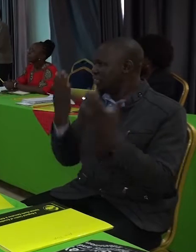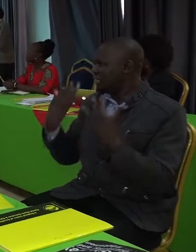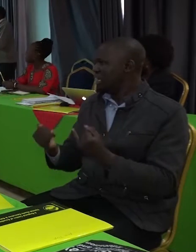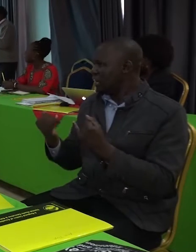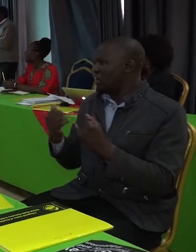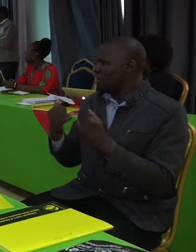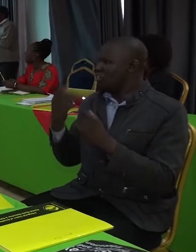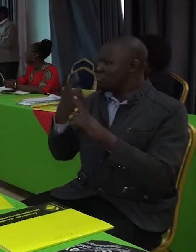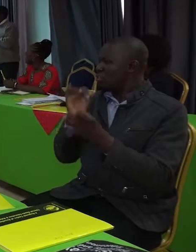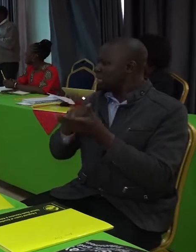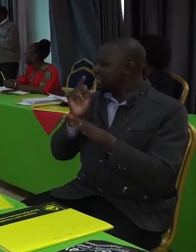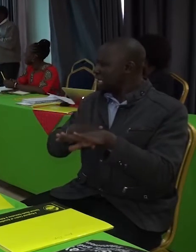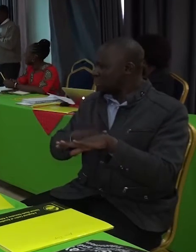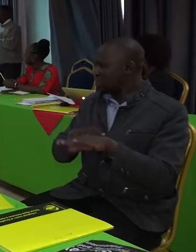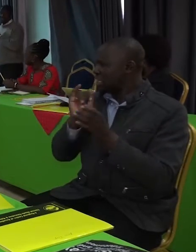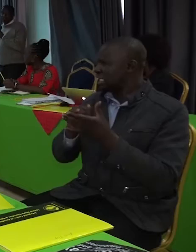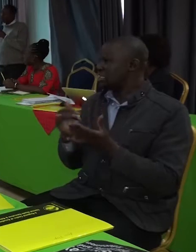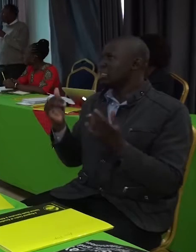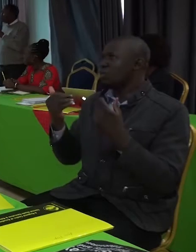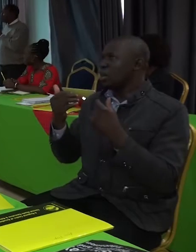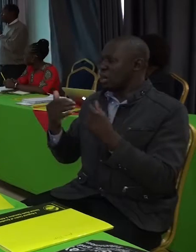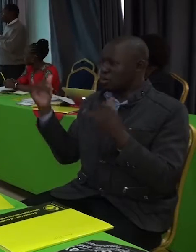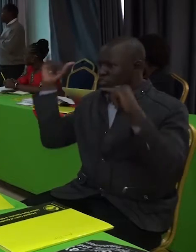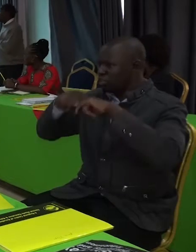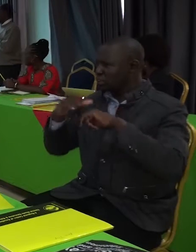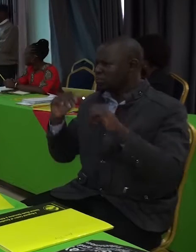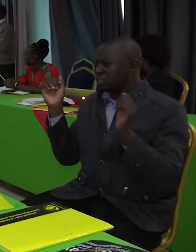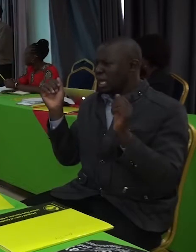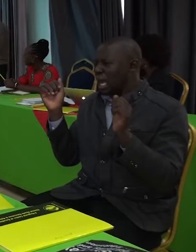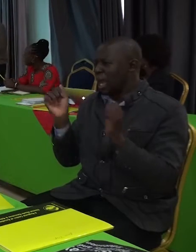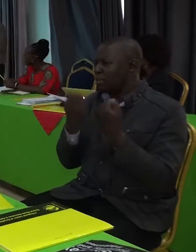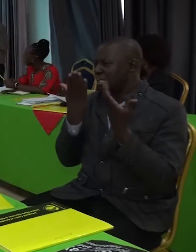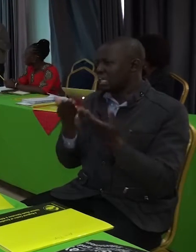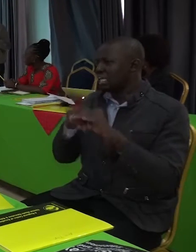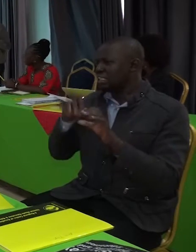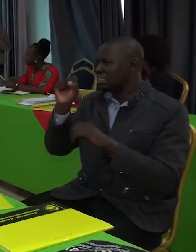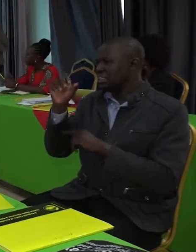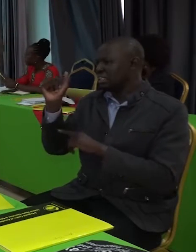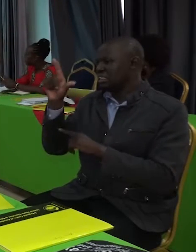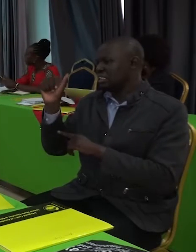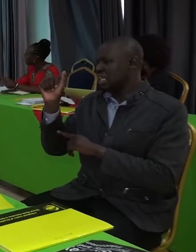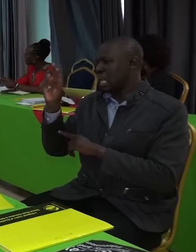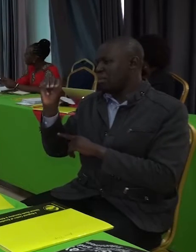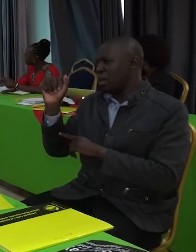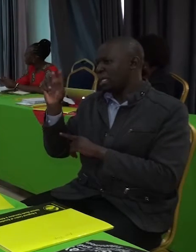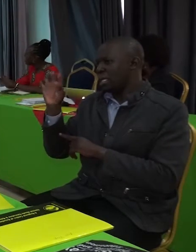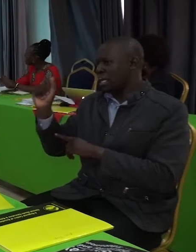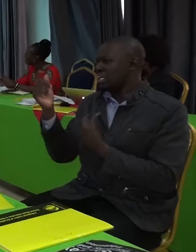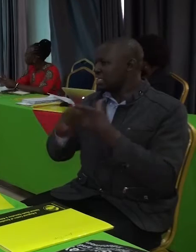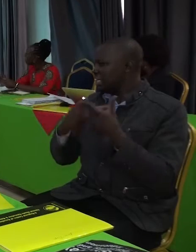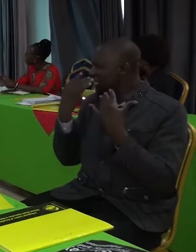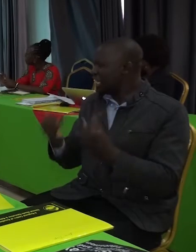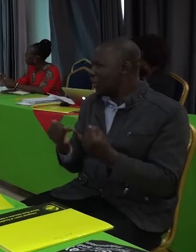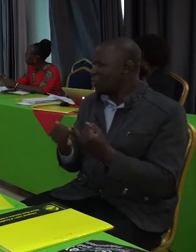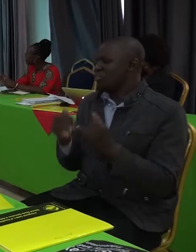Since Salamanca, the term inclusive education has taken on multiple meanings. Yes. I